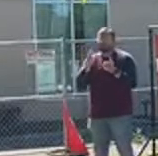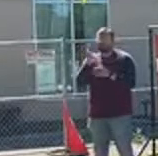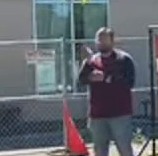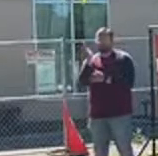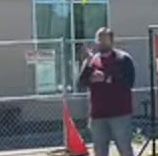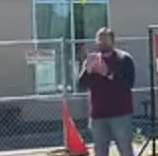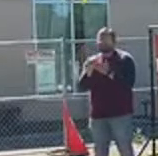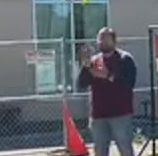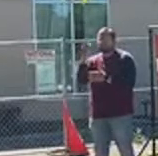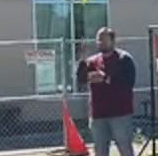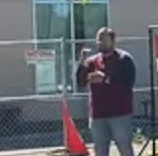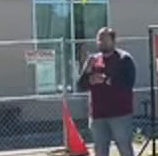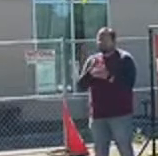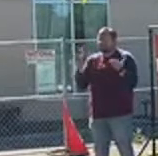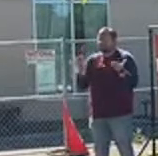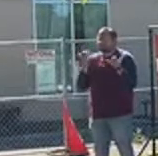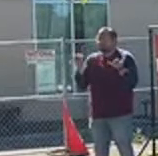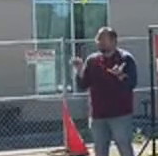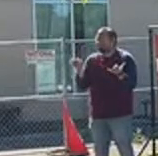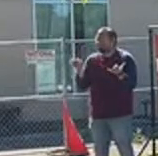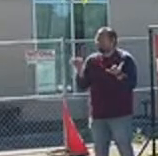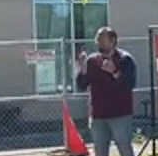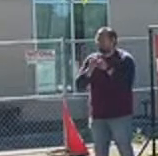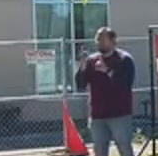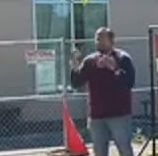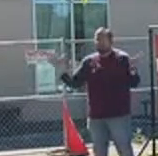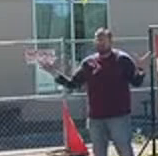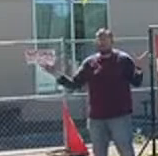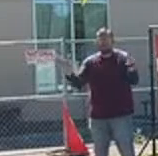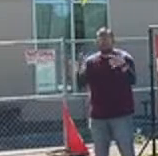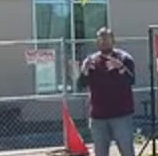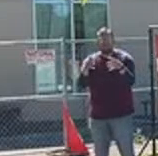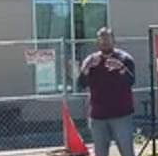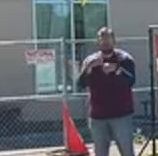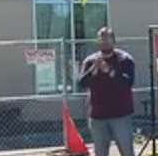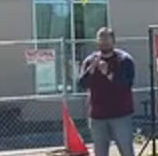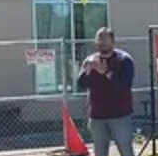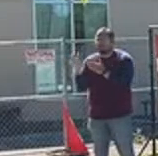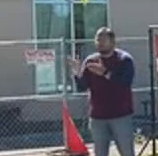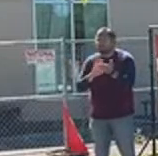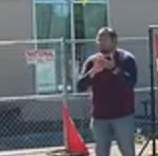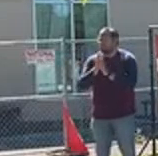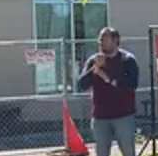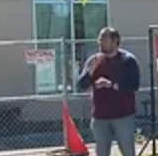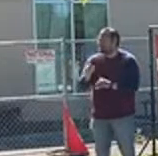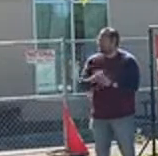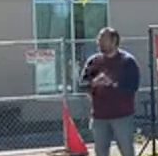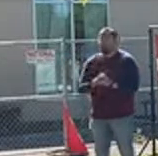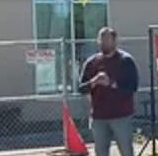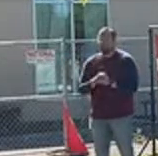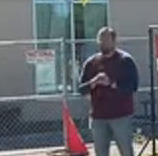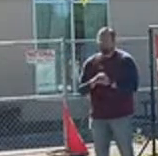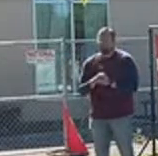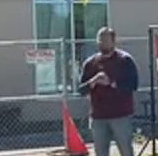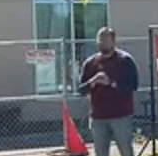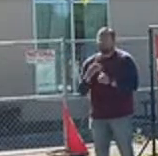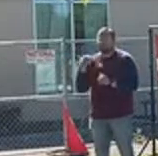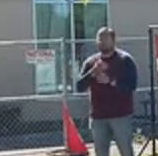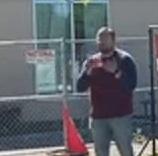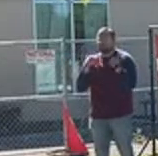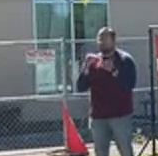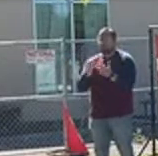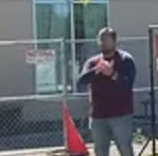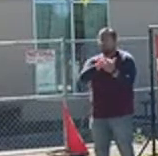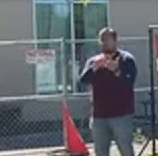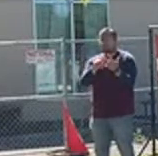is really the reason we're all here today, the reason everyone has pulled together to make these plans become a reality. We have